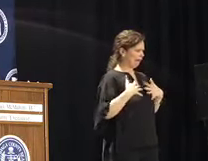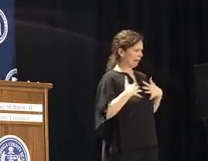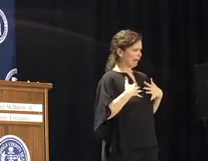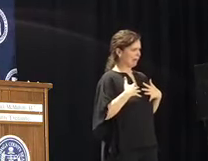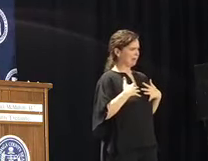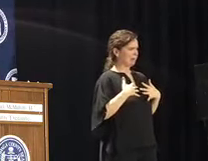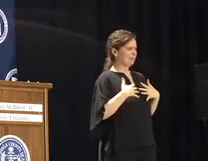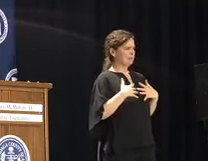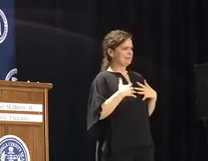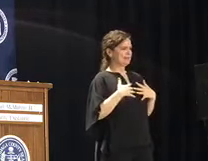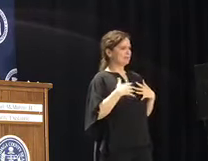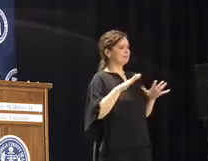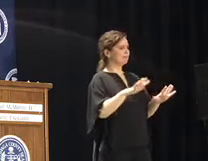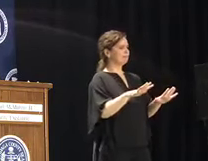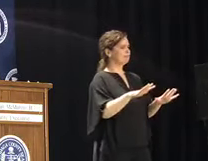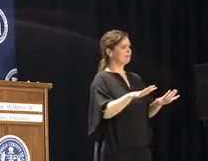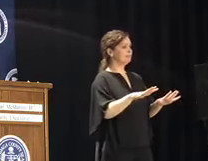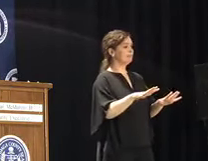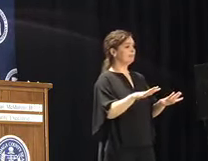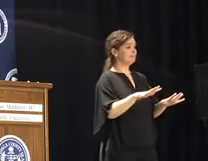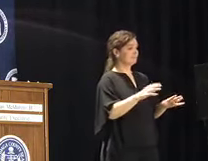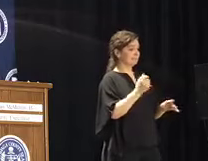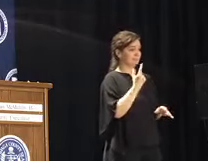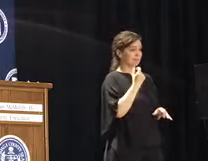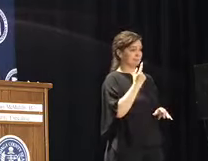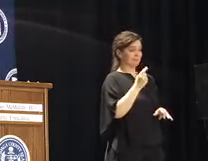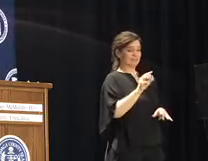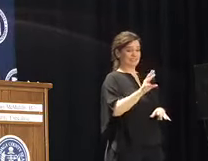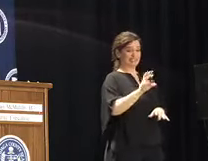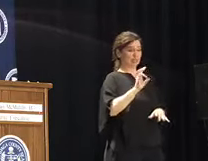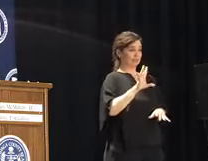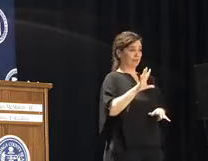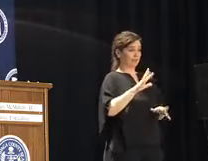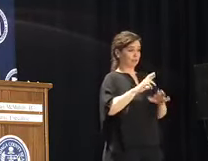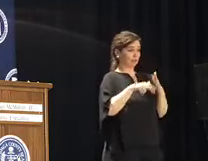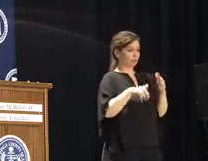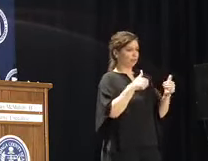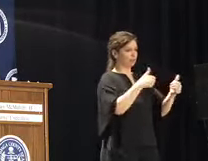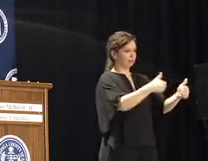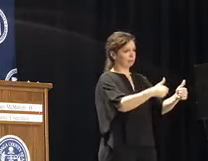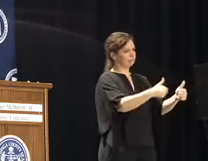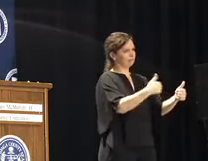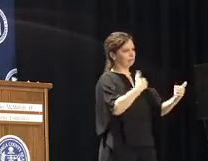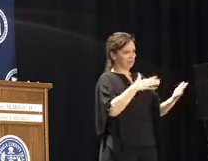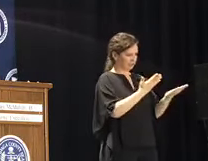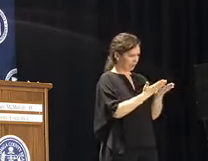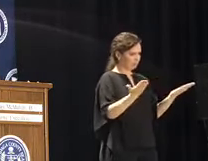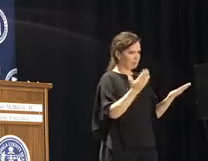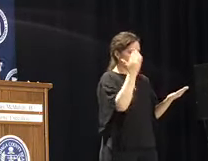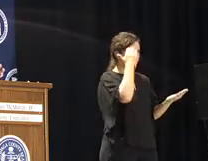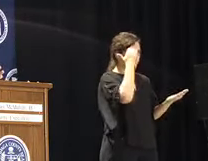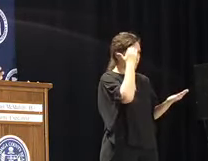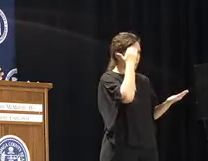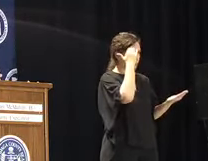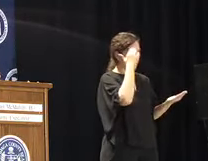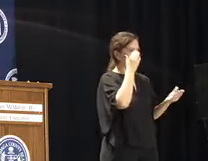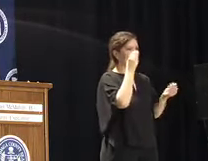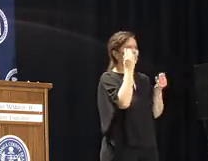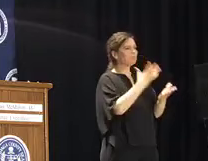back. I was so happy. And now we're getting the information we need and we're getting enough